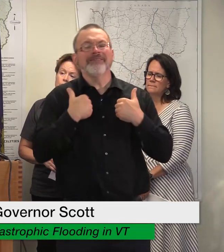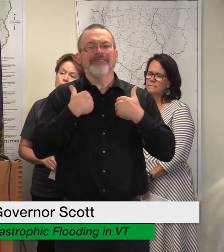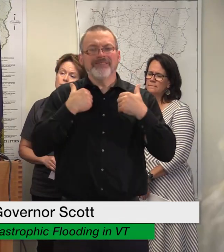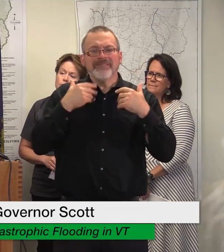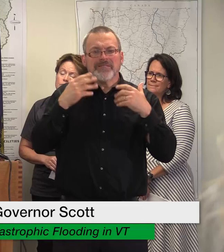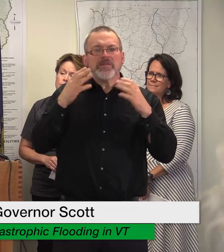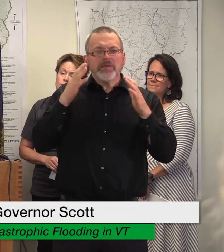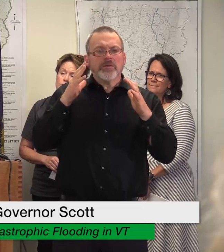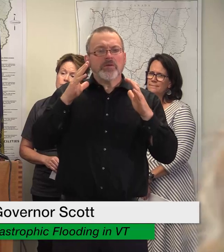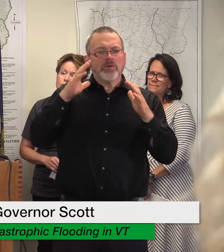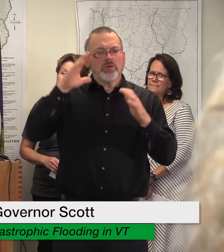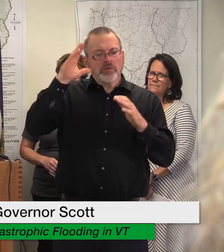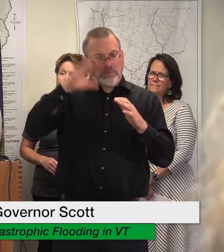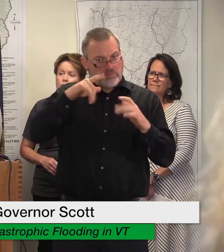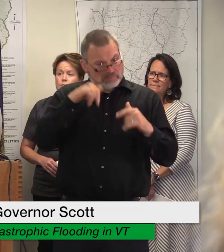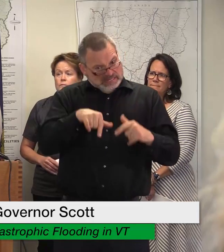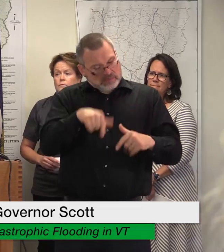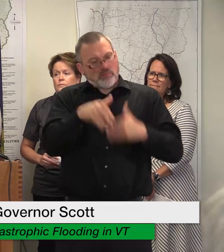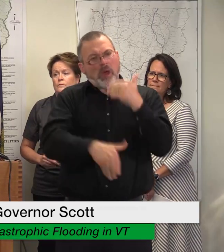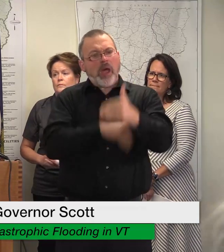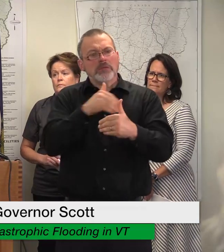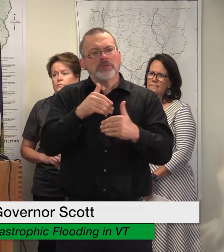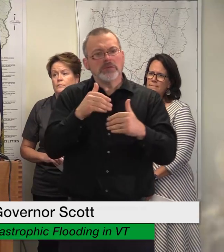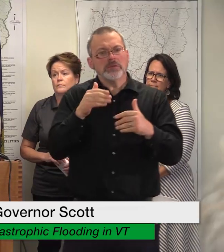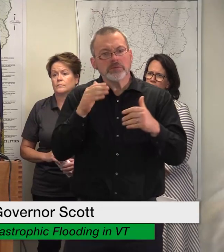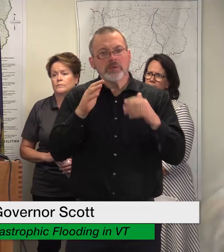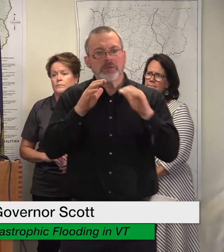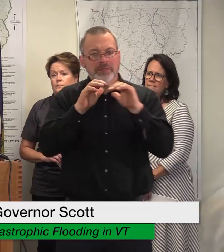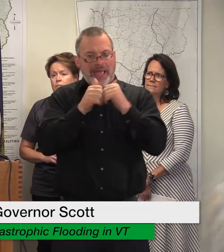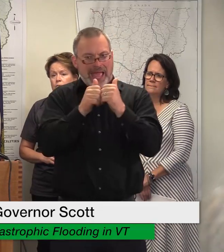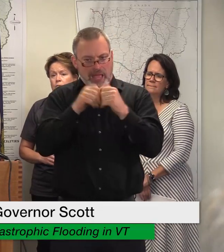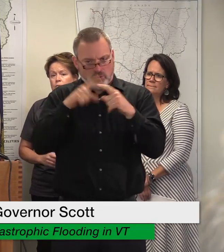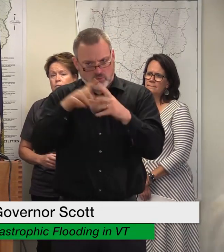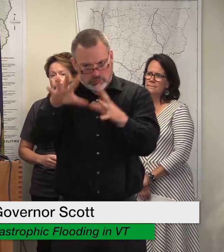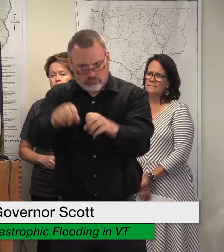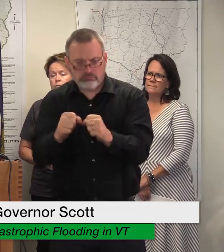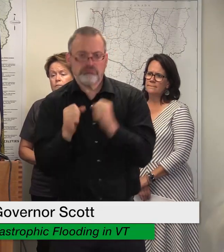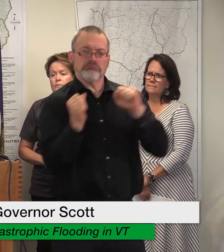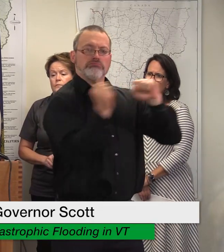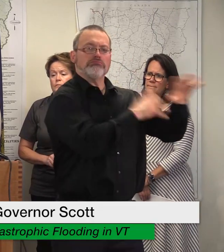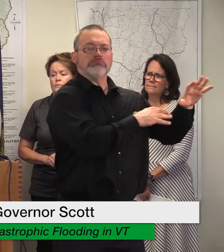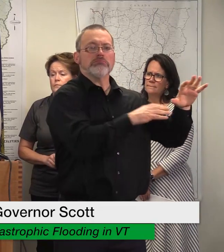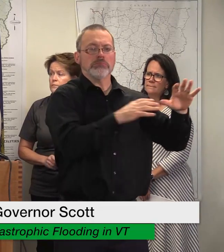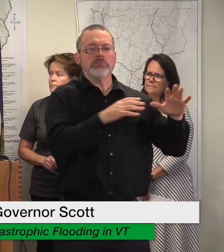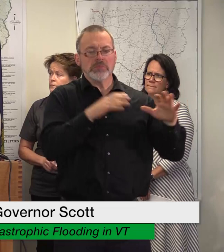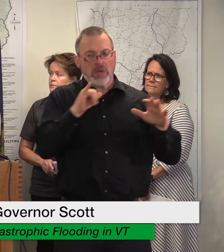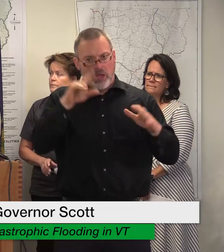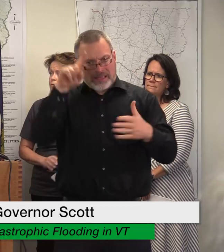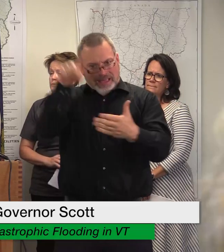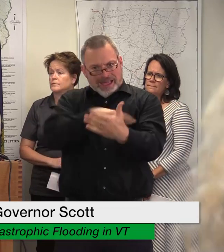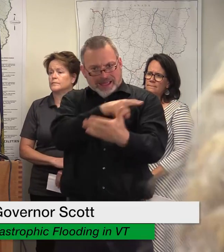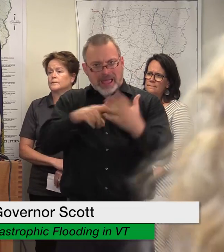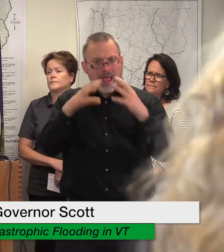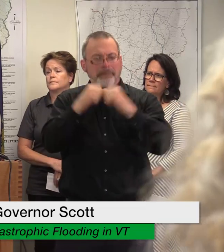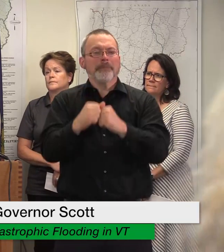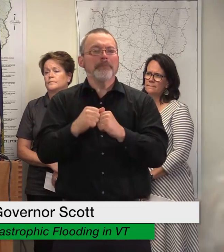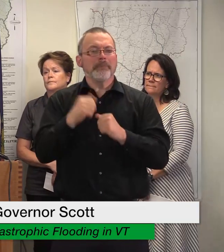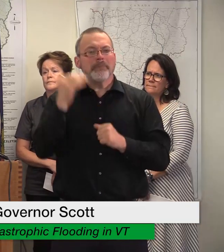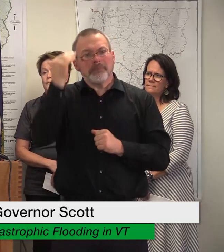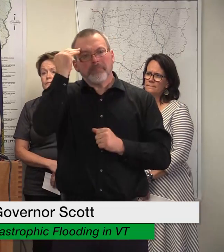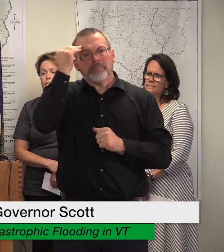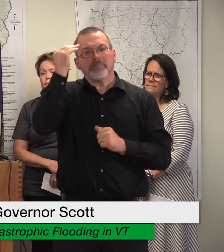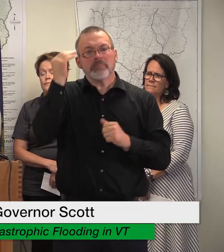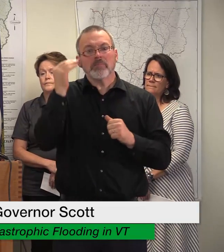a process that removes and disposes of mobile homes that were condemned, much like the governor organized after Irene when he was lieutenant